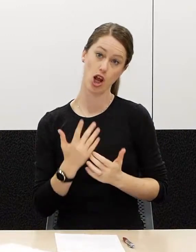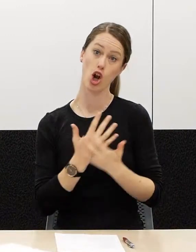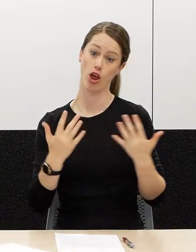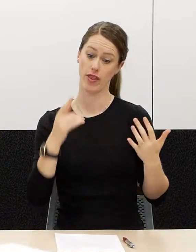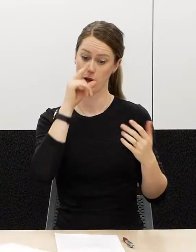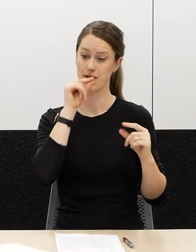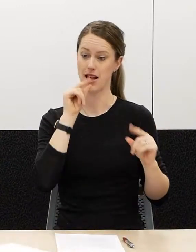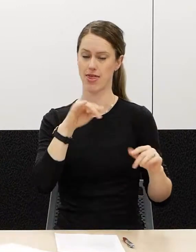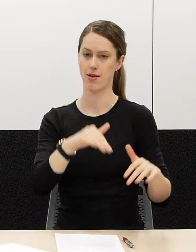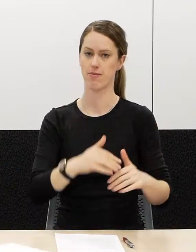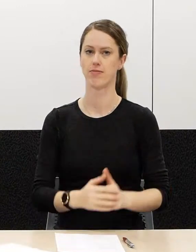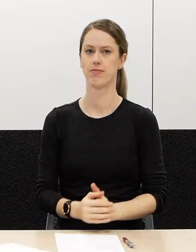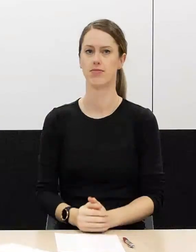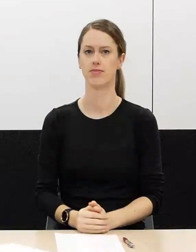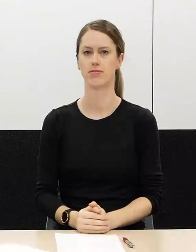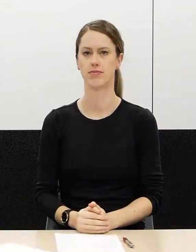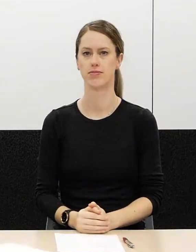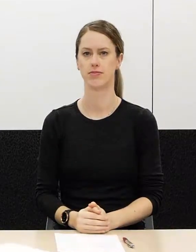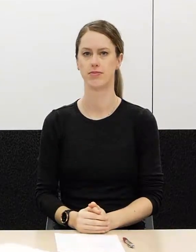in that space.